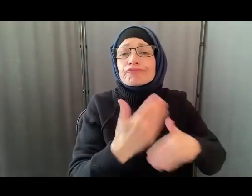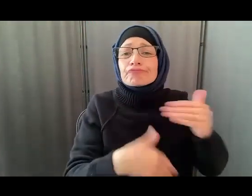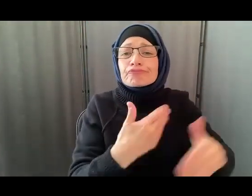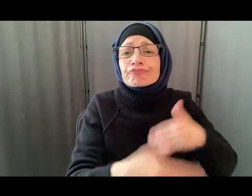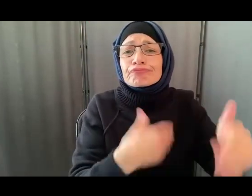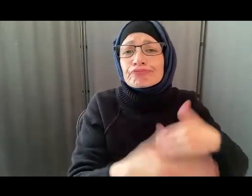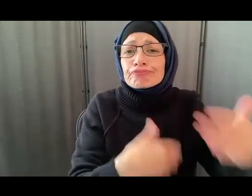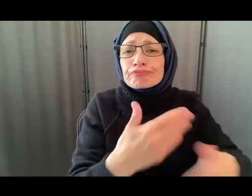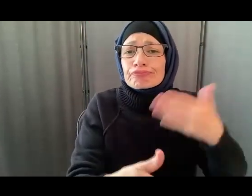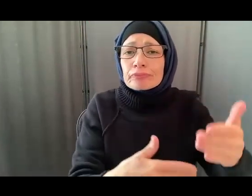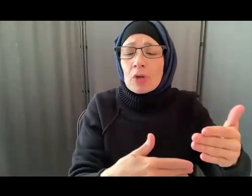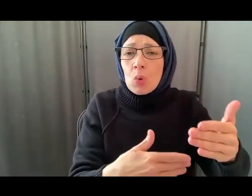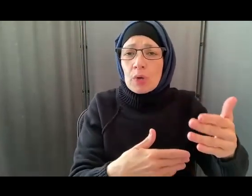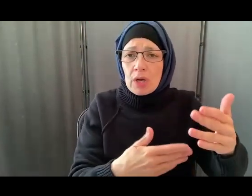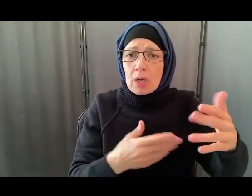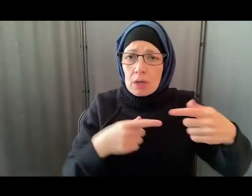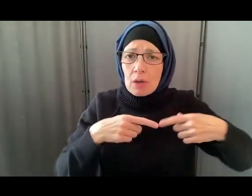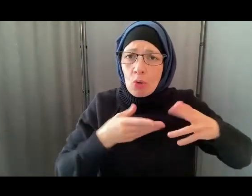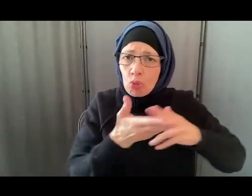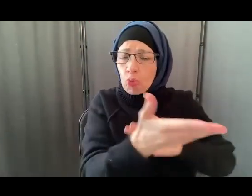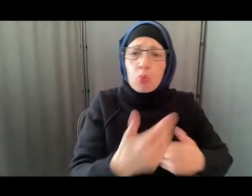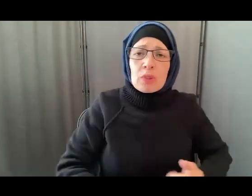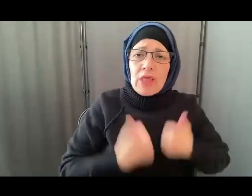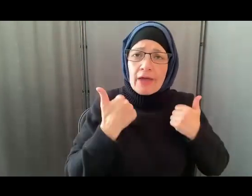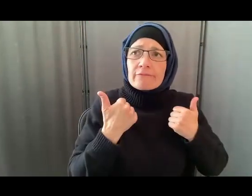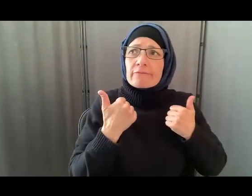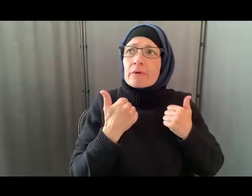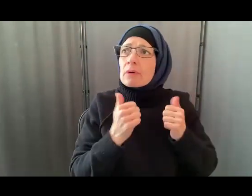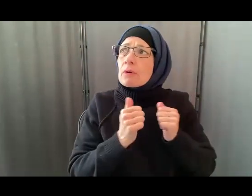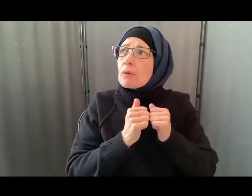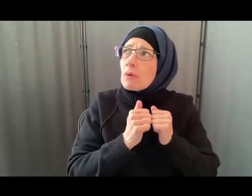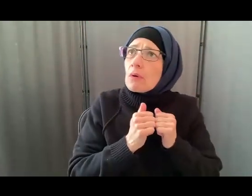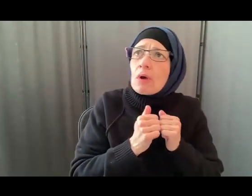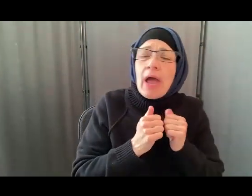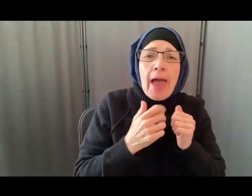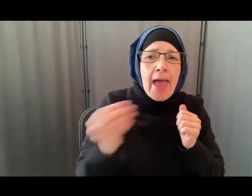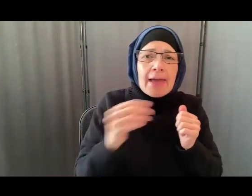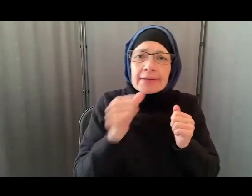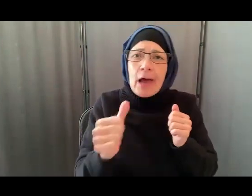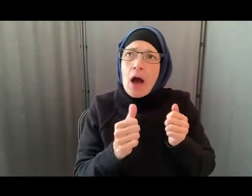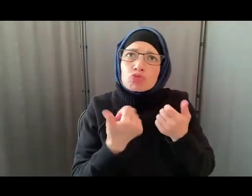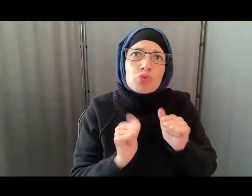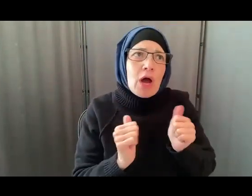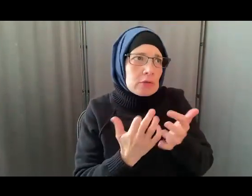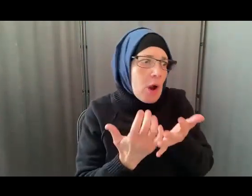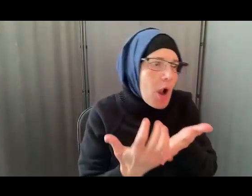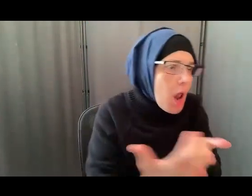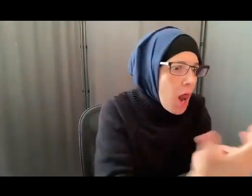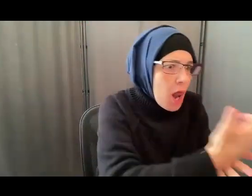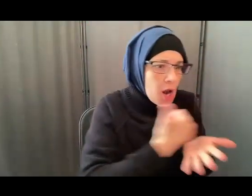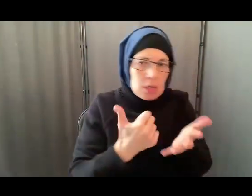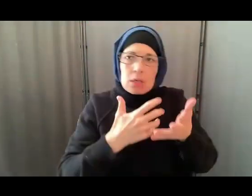accumulating as much profit, as much money, as much